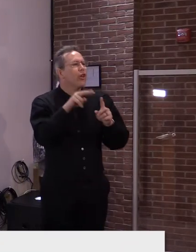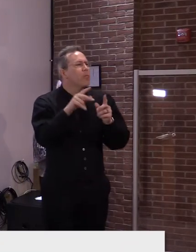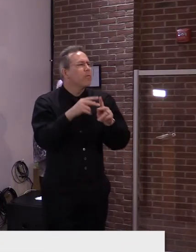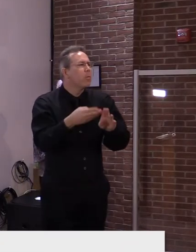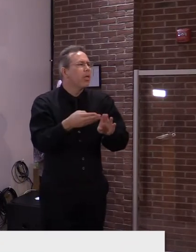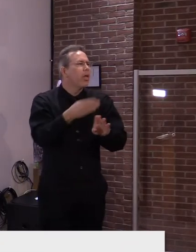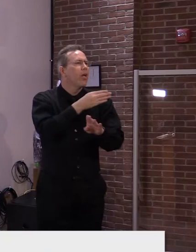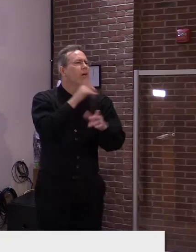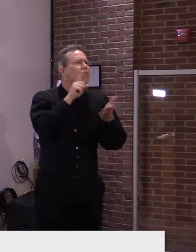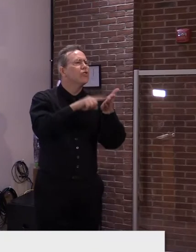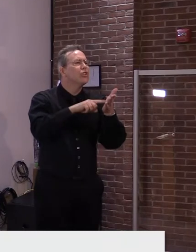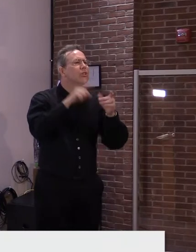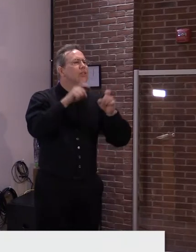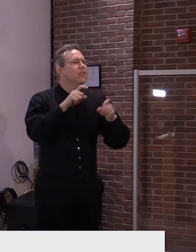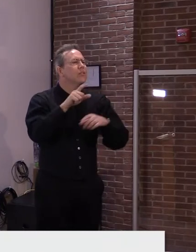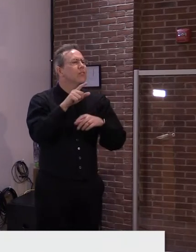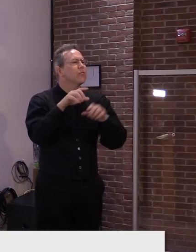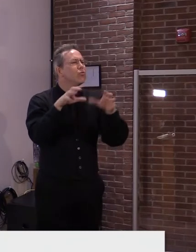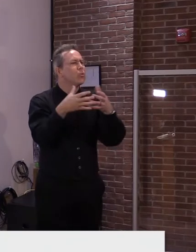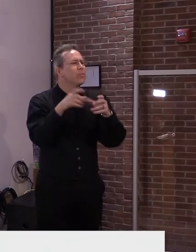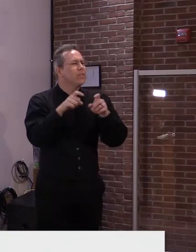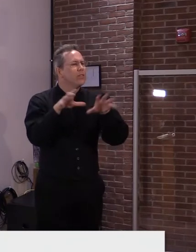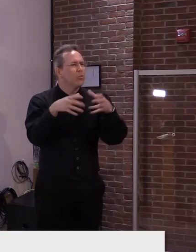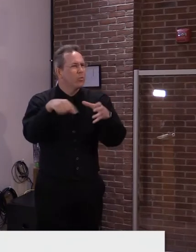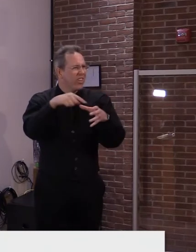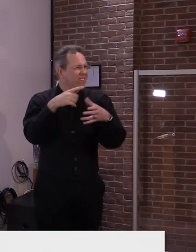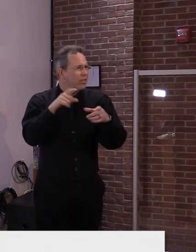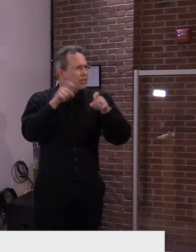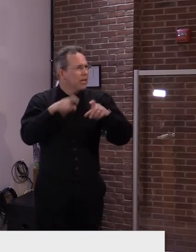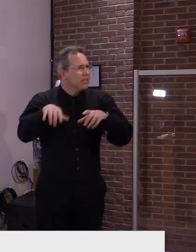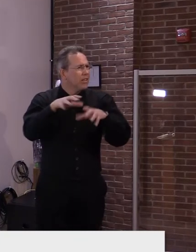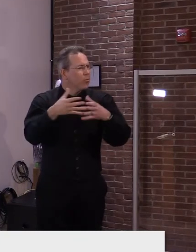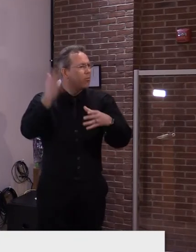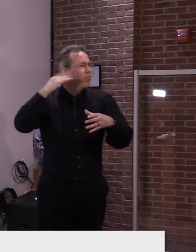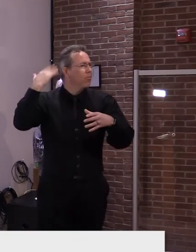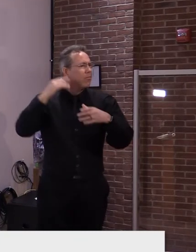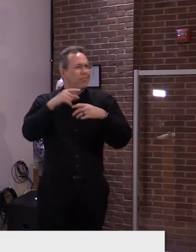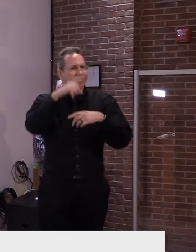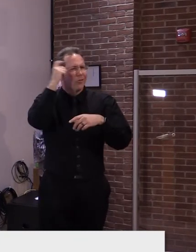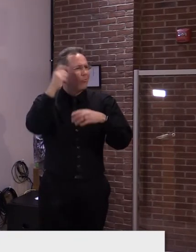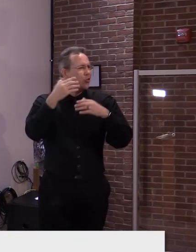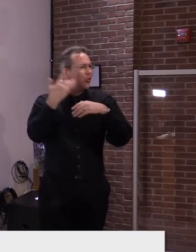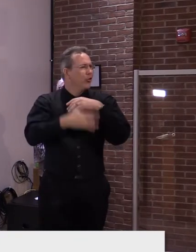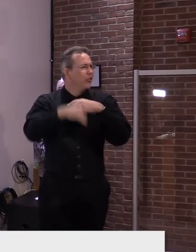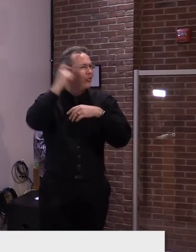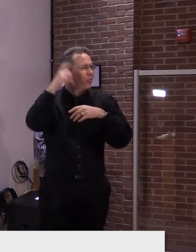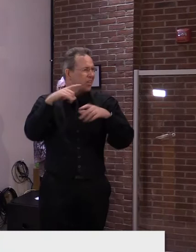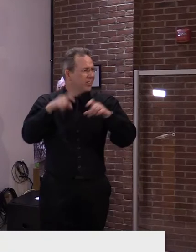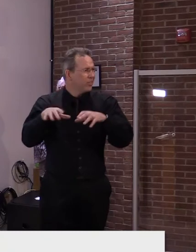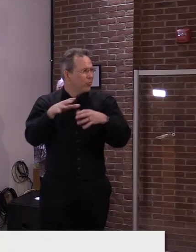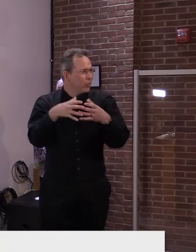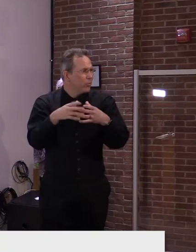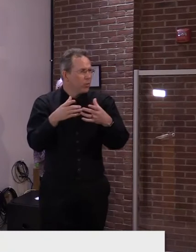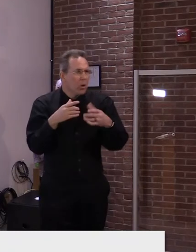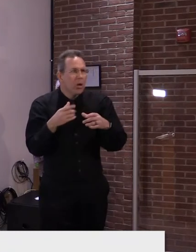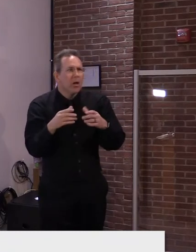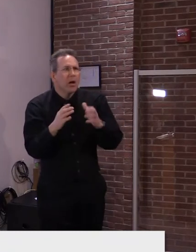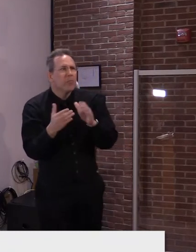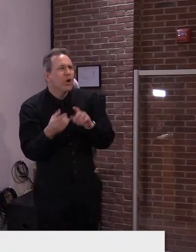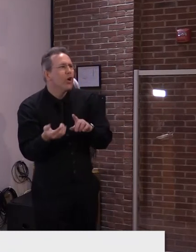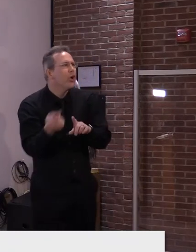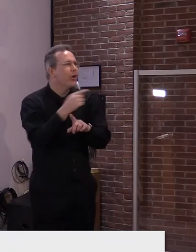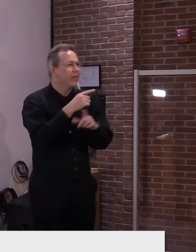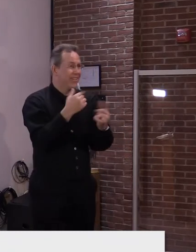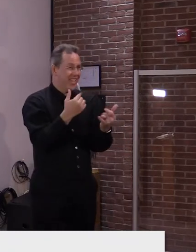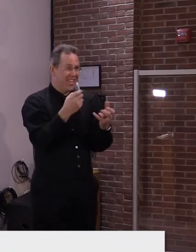revaccinated who just got vaccinated earlier in the year. I think it's more likely, if you see anything, it will be